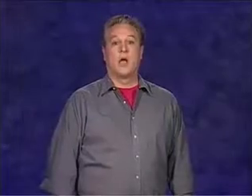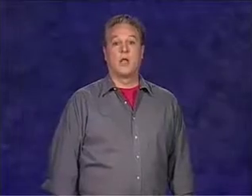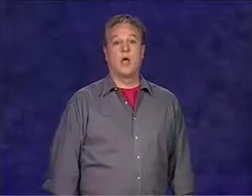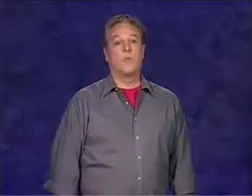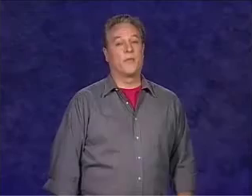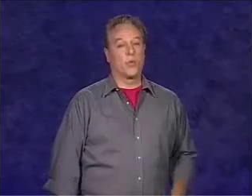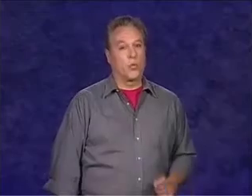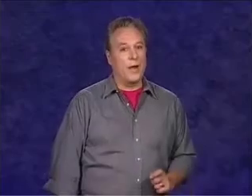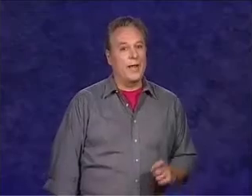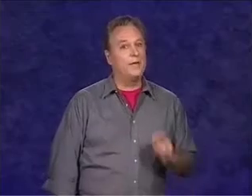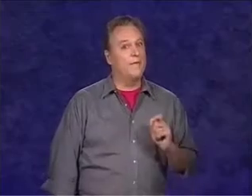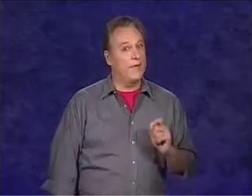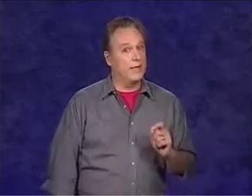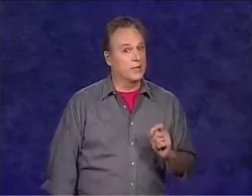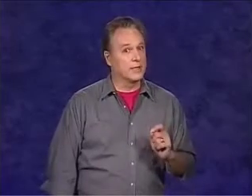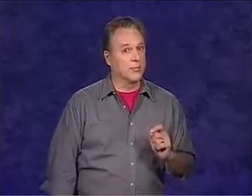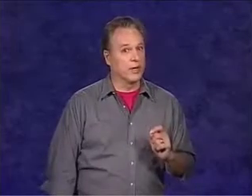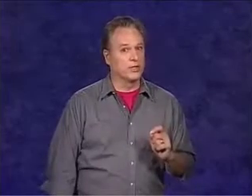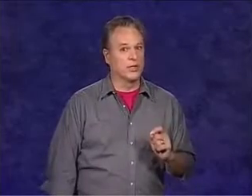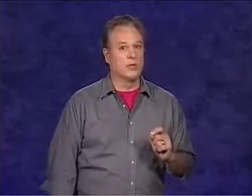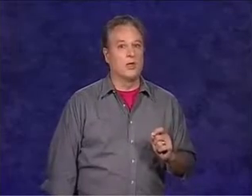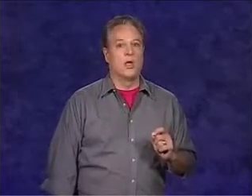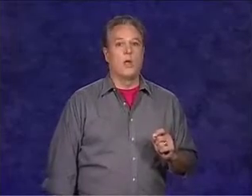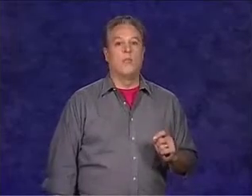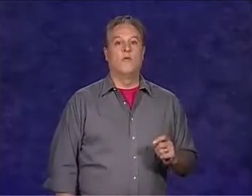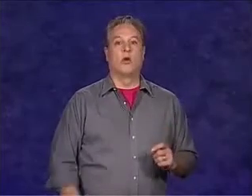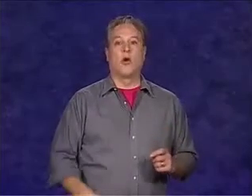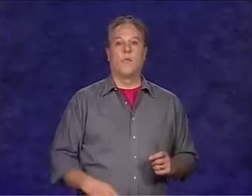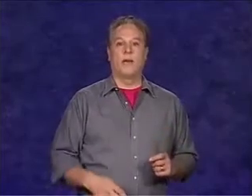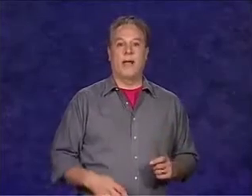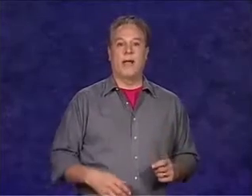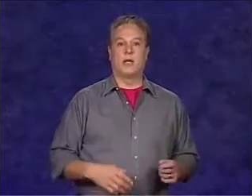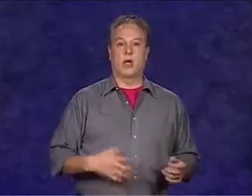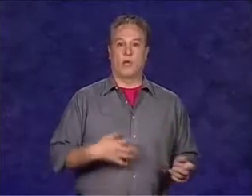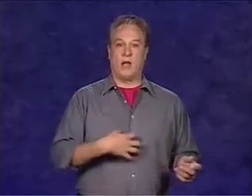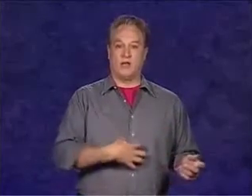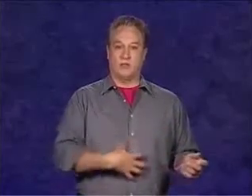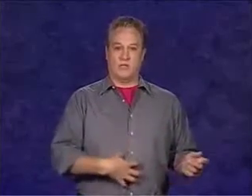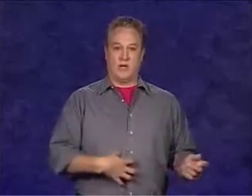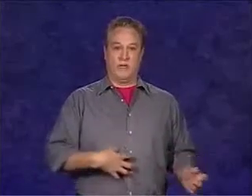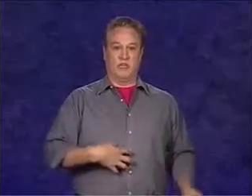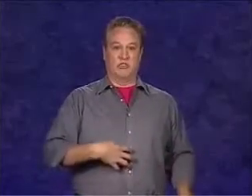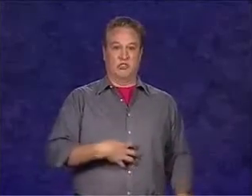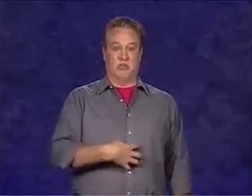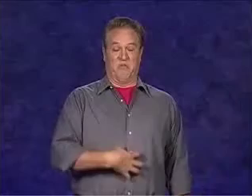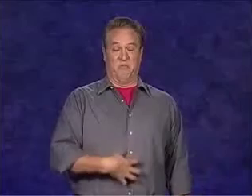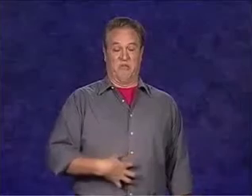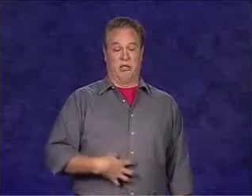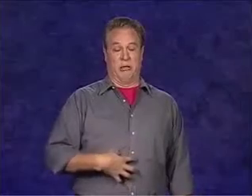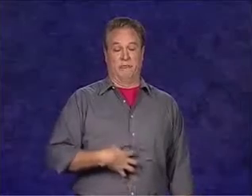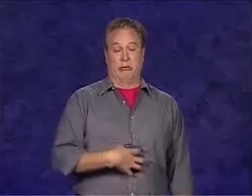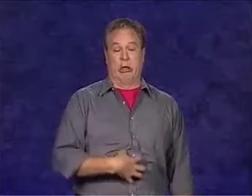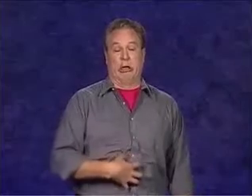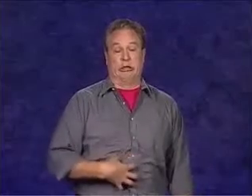Along with the right facial expression, move your open hand around your stomach and show the feeling of nausea.